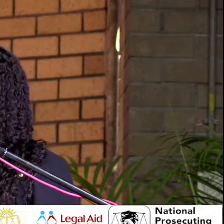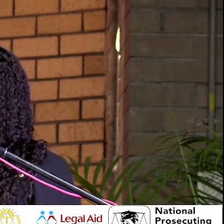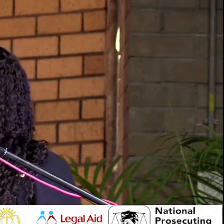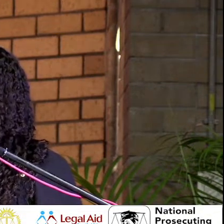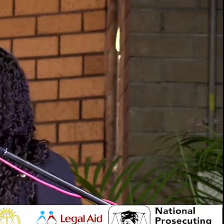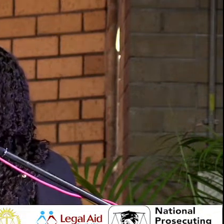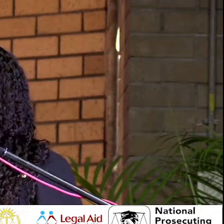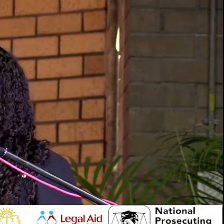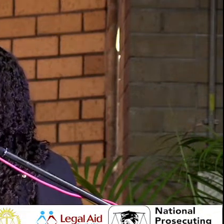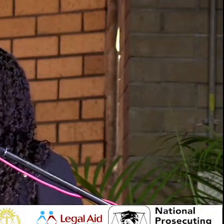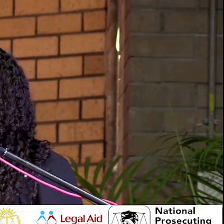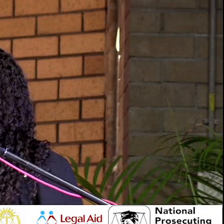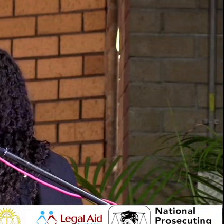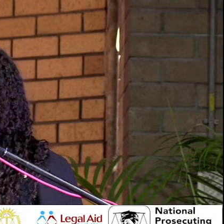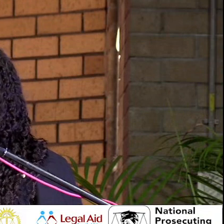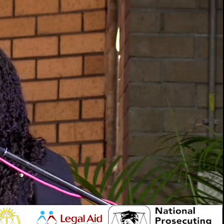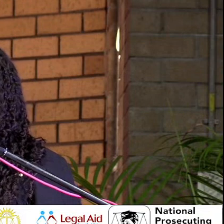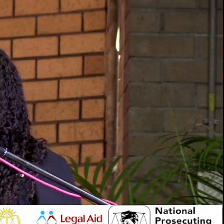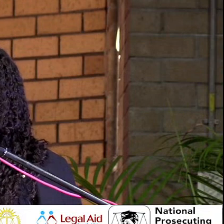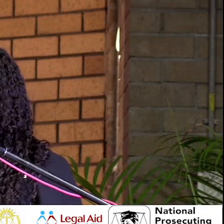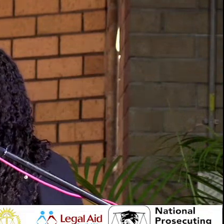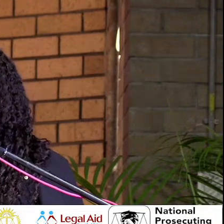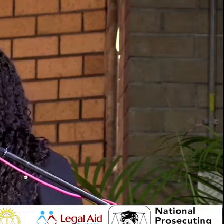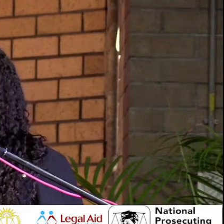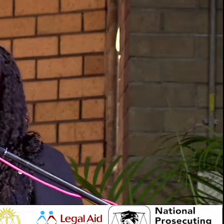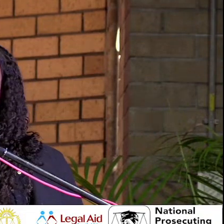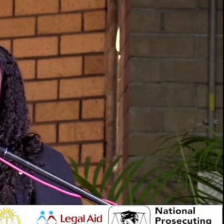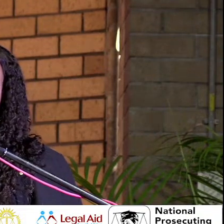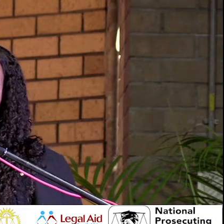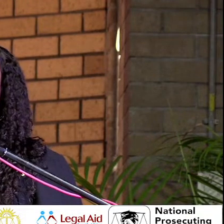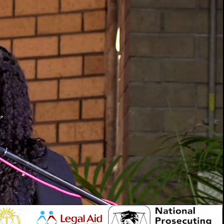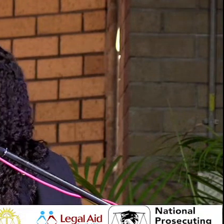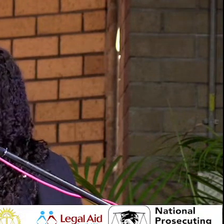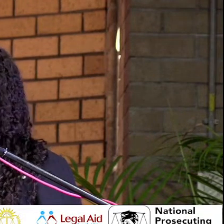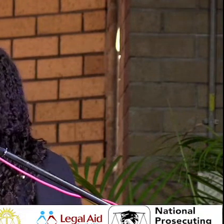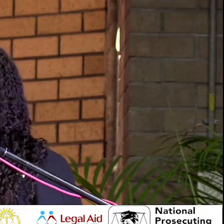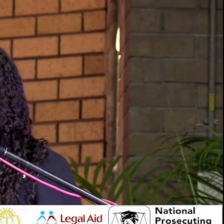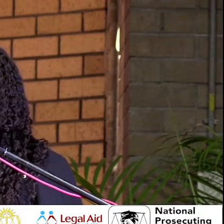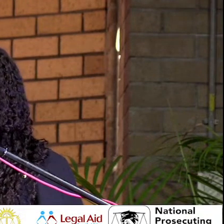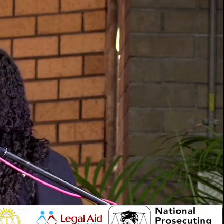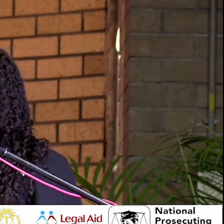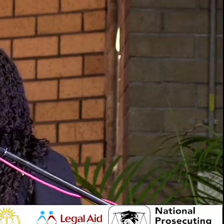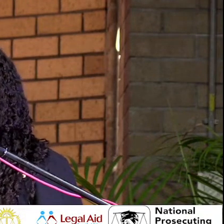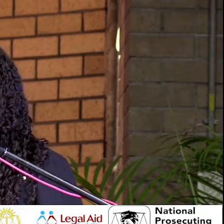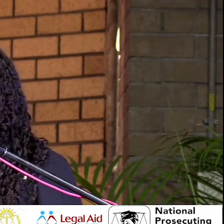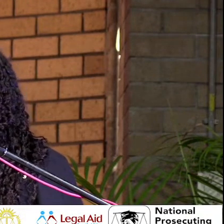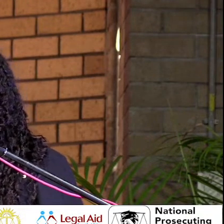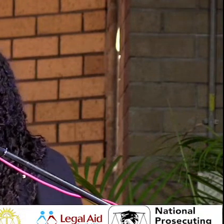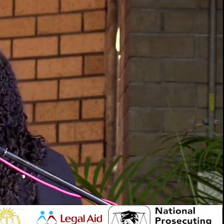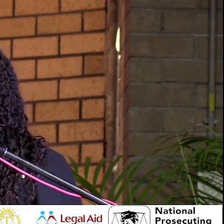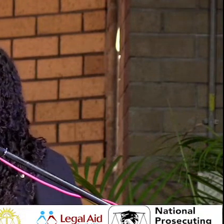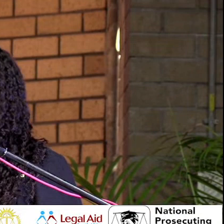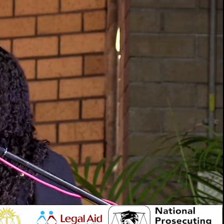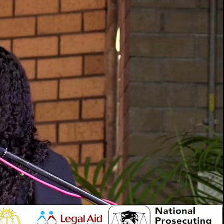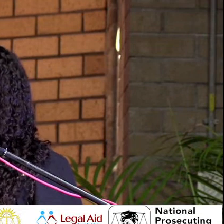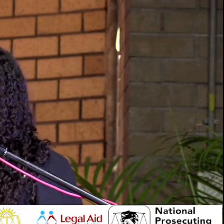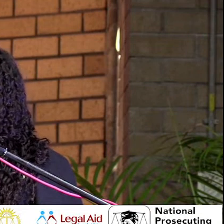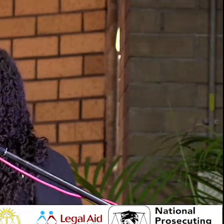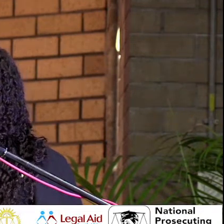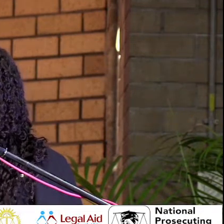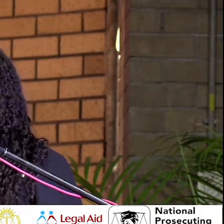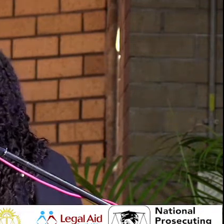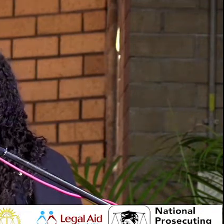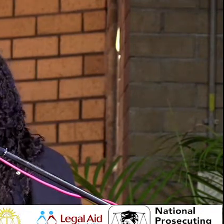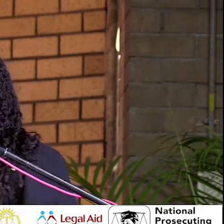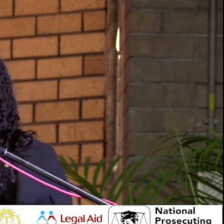Loo nto senjengabahlali funeka nizazi amalungelo nawo, learn your rights ke ngoku ayiphelanga nje apha ekuhlaleni ke ngoku. Legal